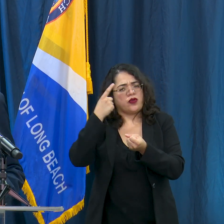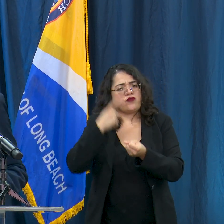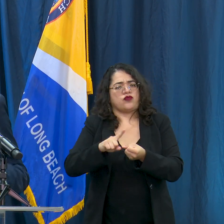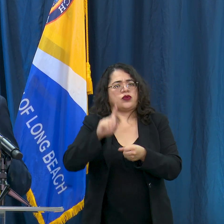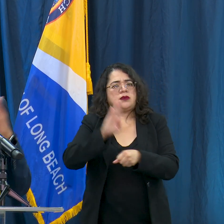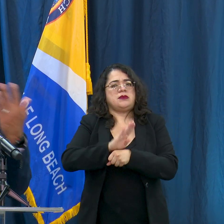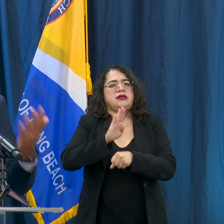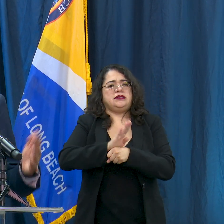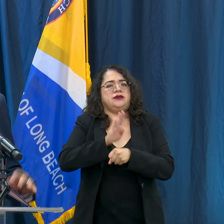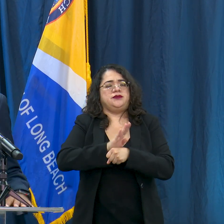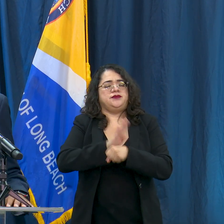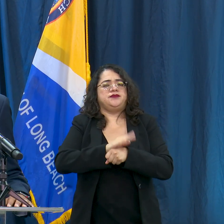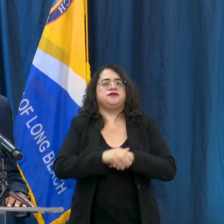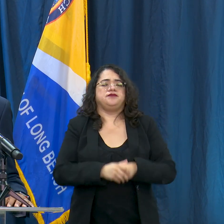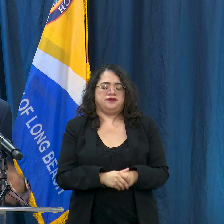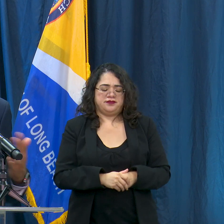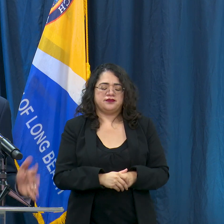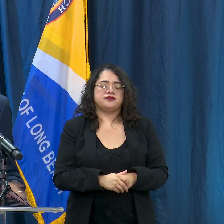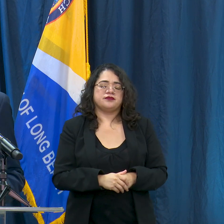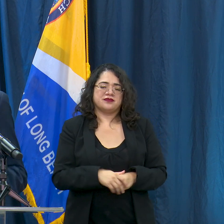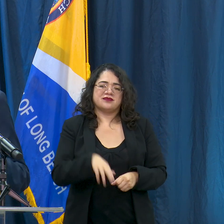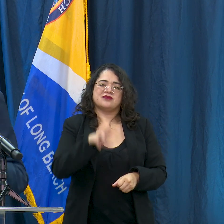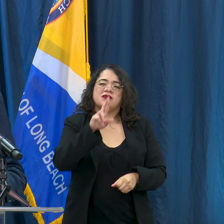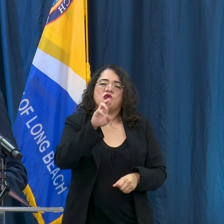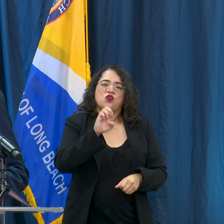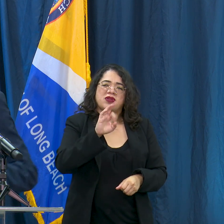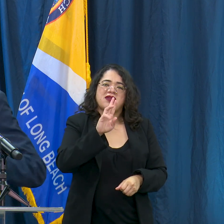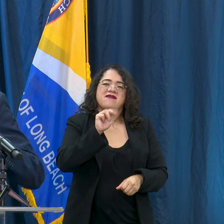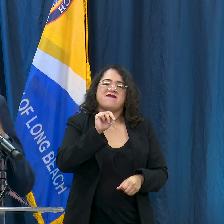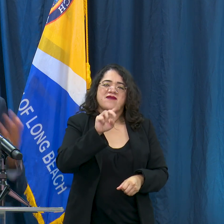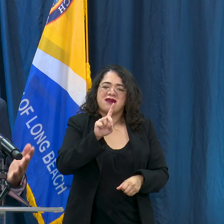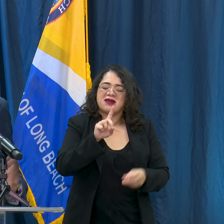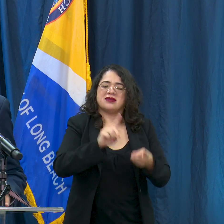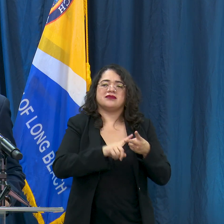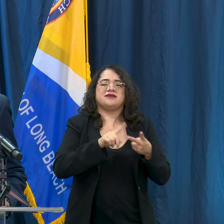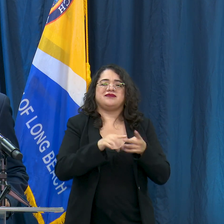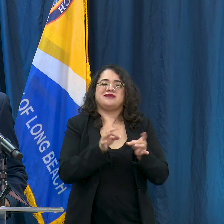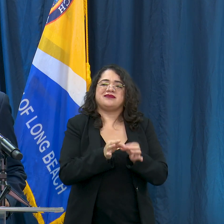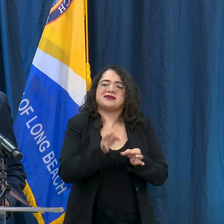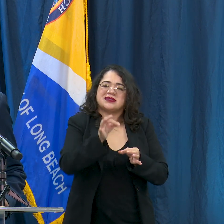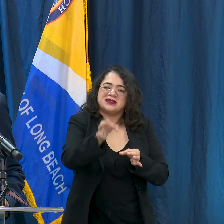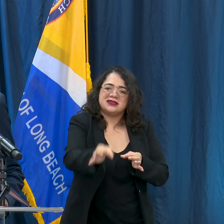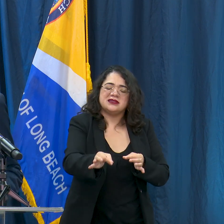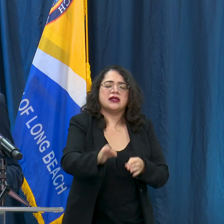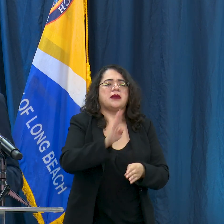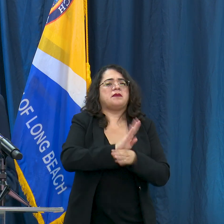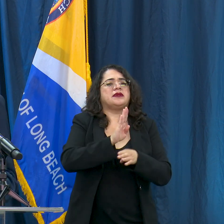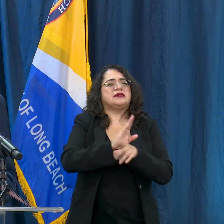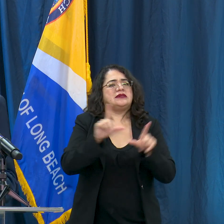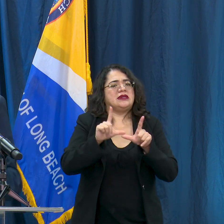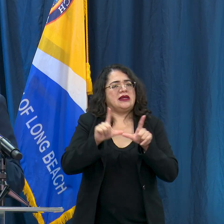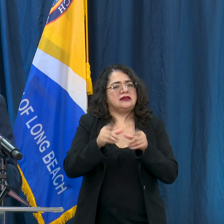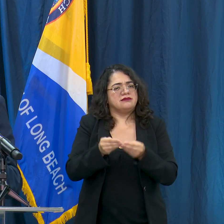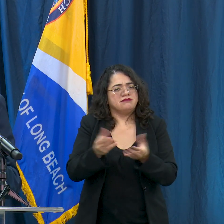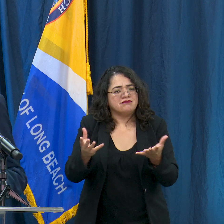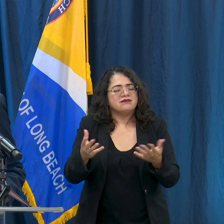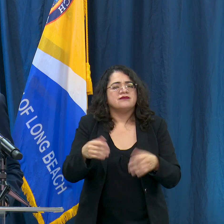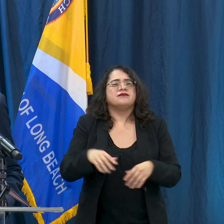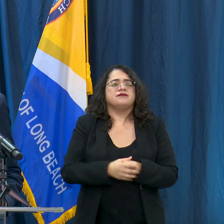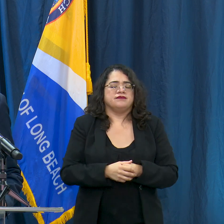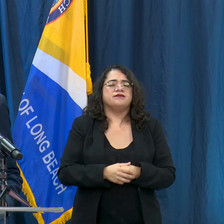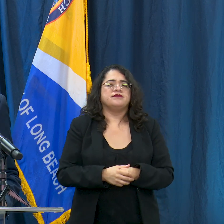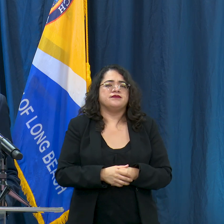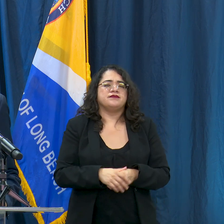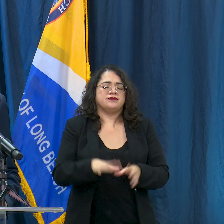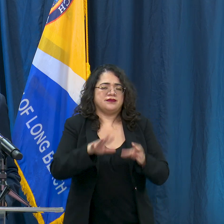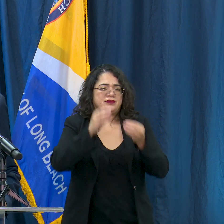businesses, including refunds, extensions, business licensing. So all of that should be on its way, and hopefully that